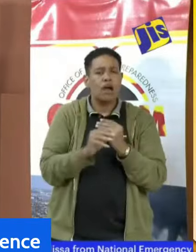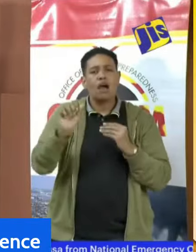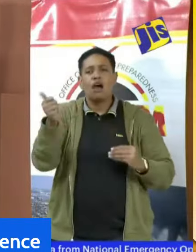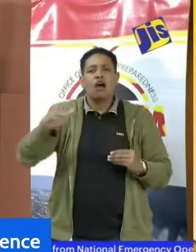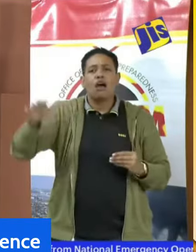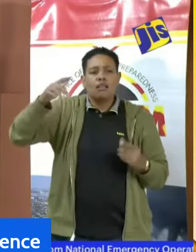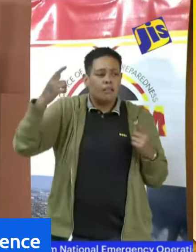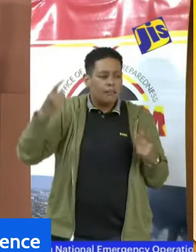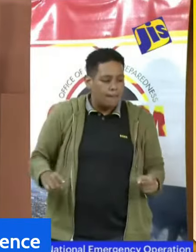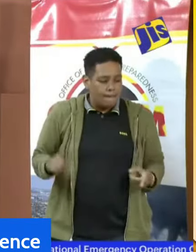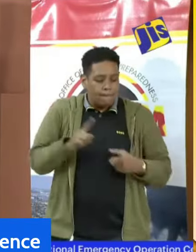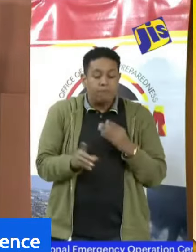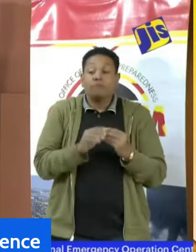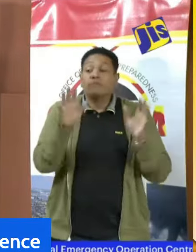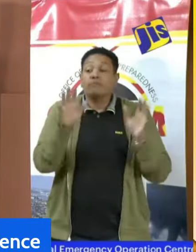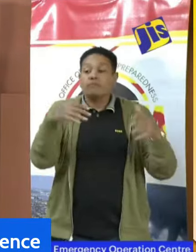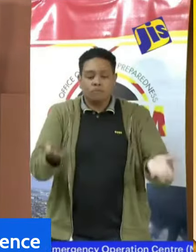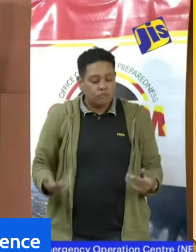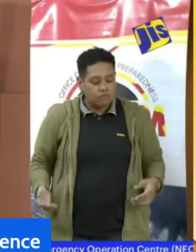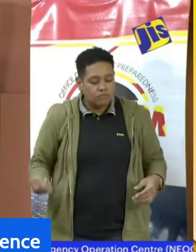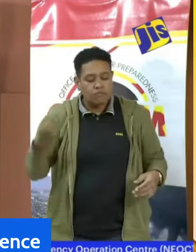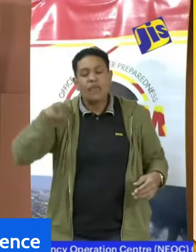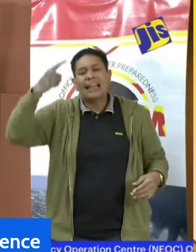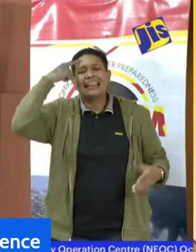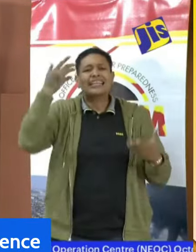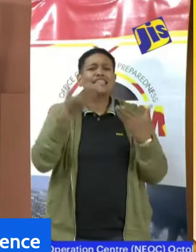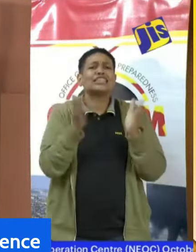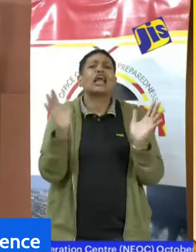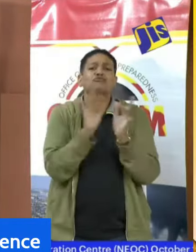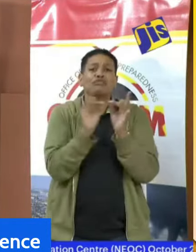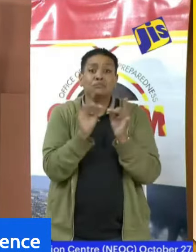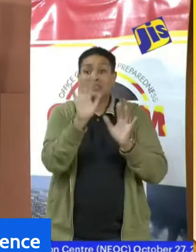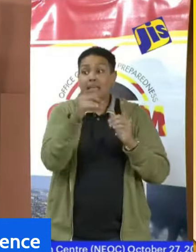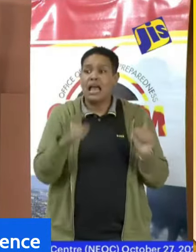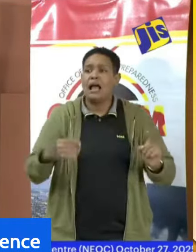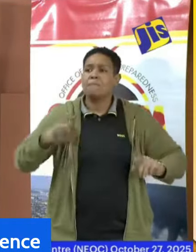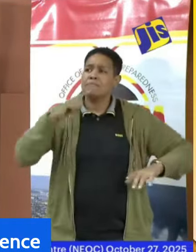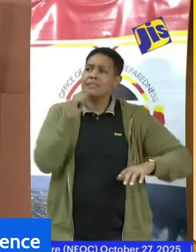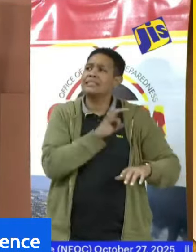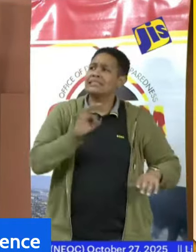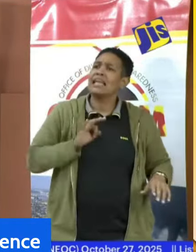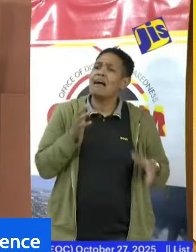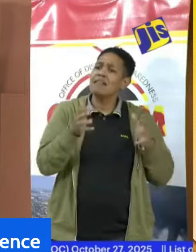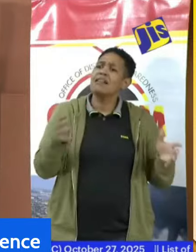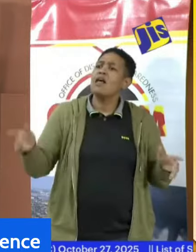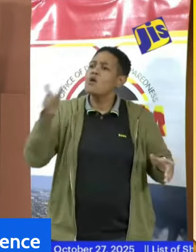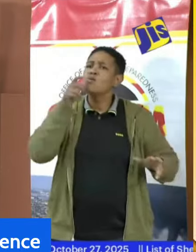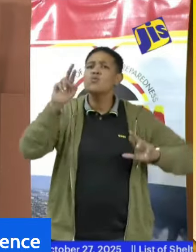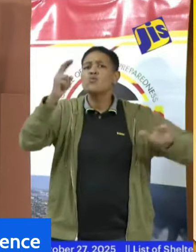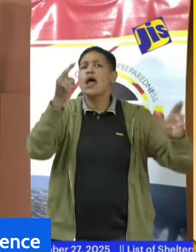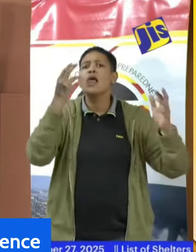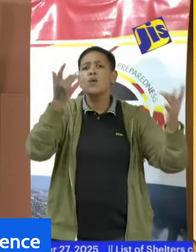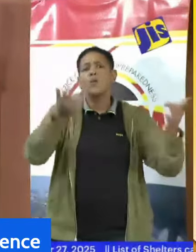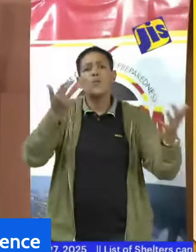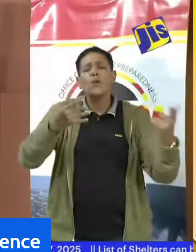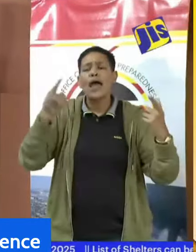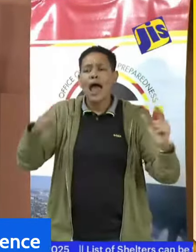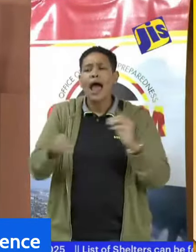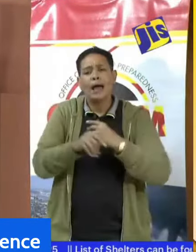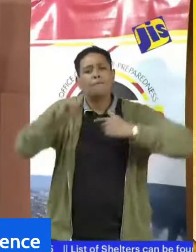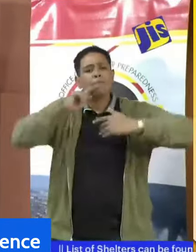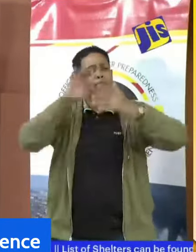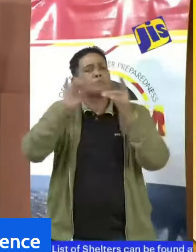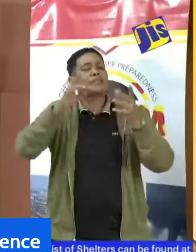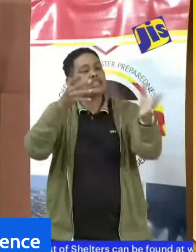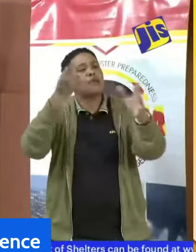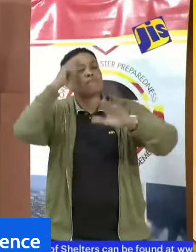others. And I think generally speaking, there's a staff that is ready and waiting. The message to